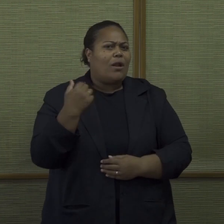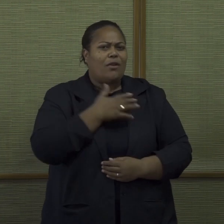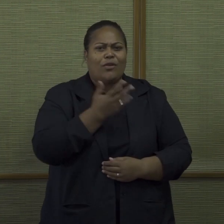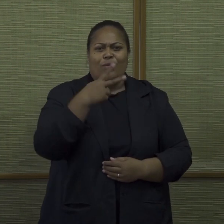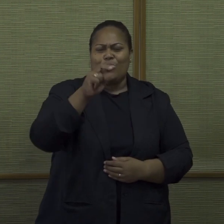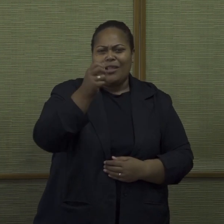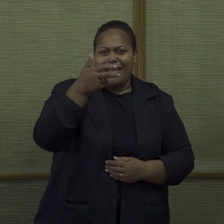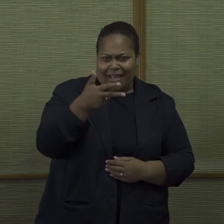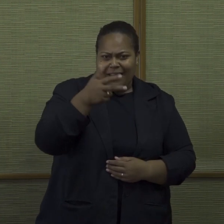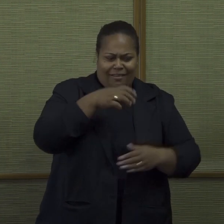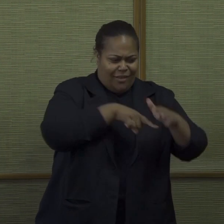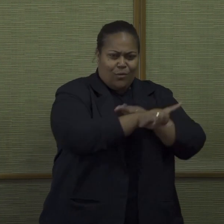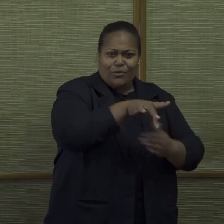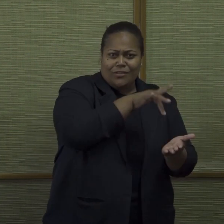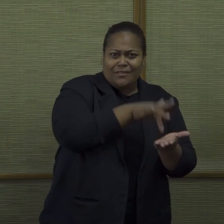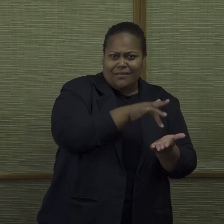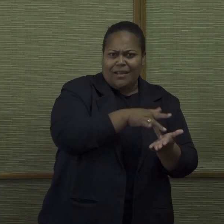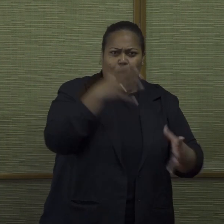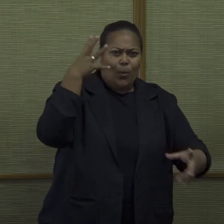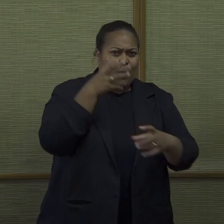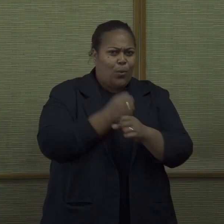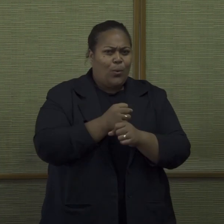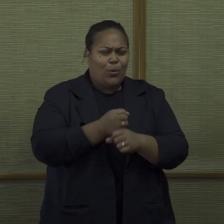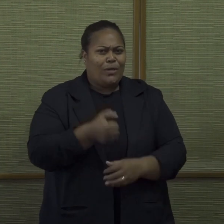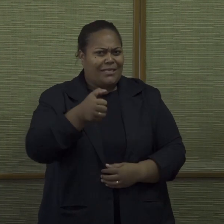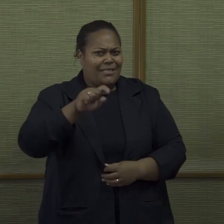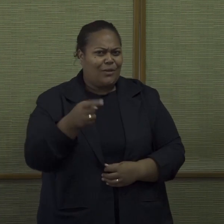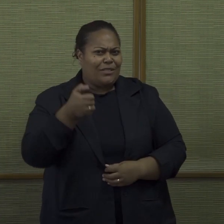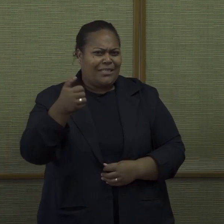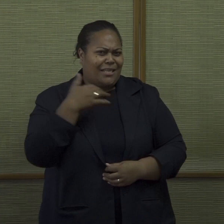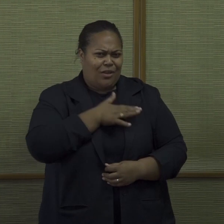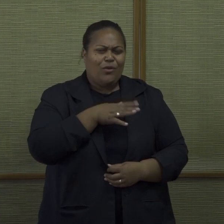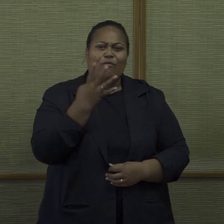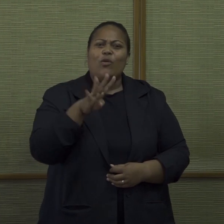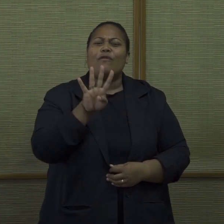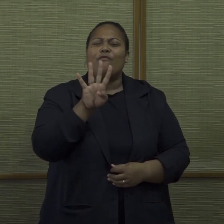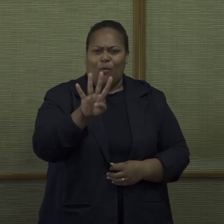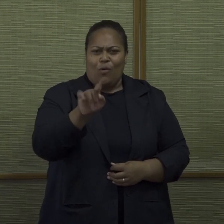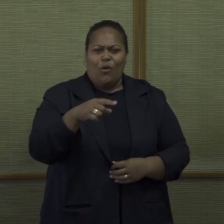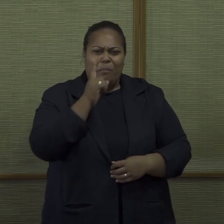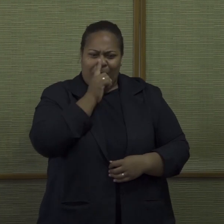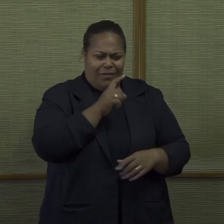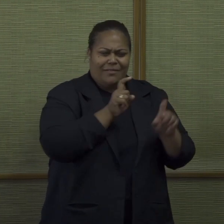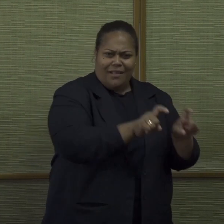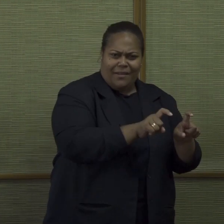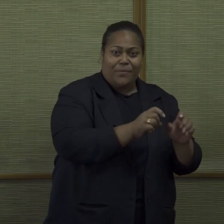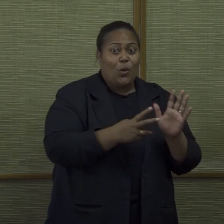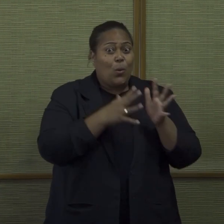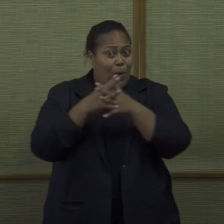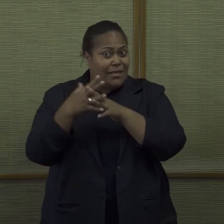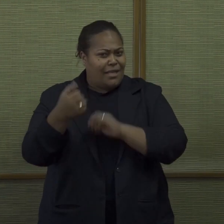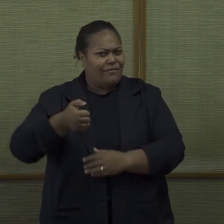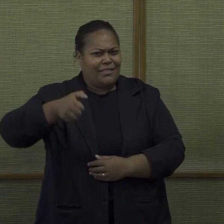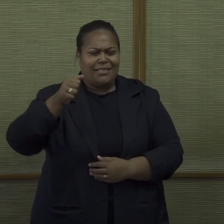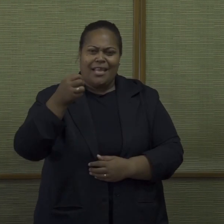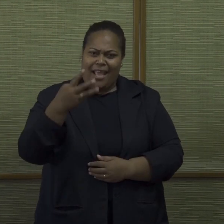128 evacuation center. That's a total of 6,644 evacuees. For the Western Division, we have 68